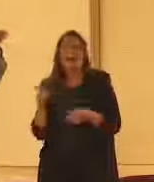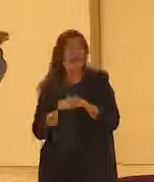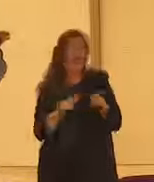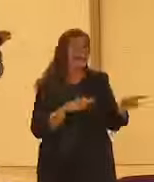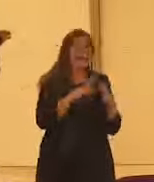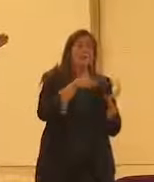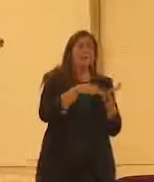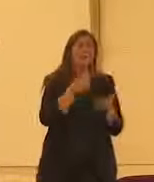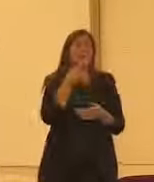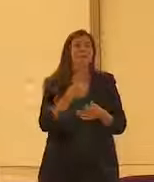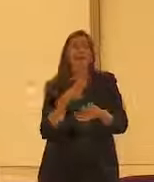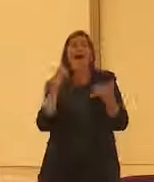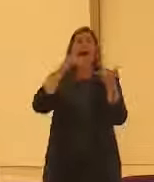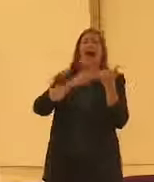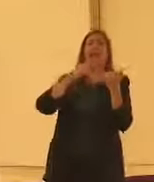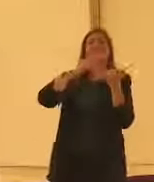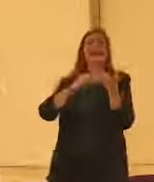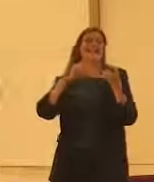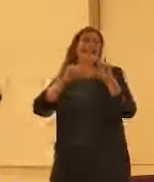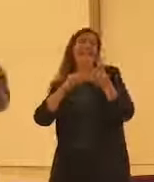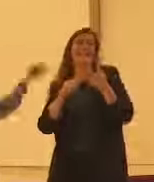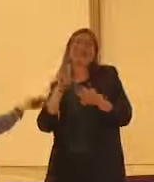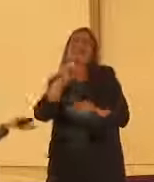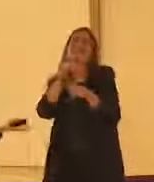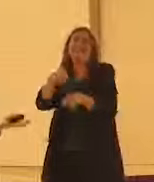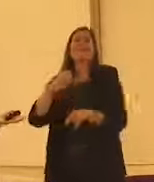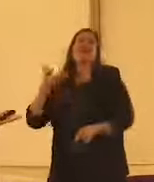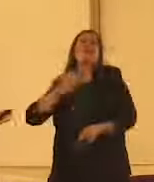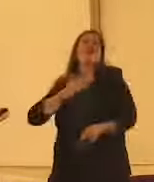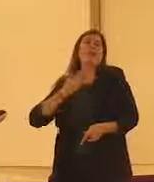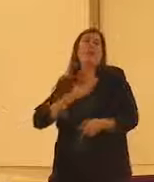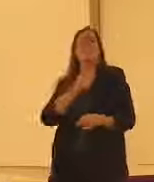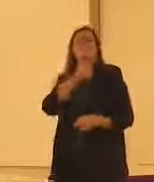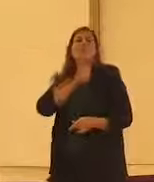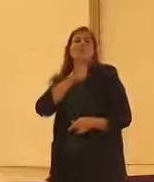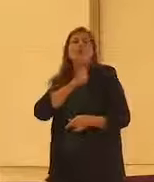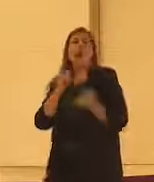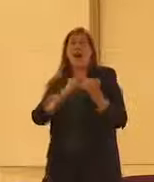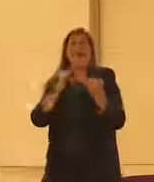about SSE being a preferred because the person signing to you can only do SSE.